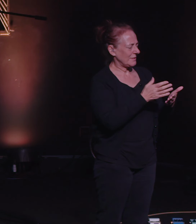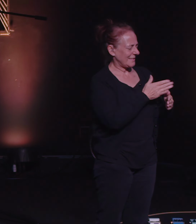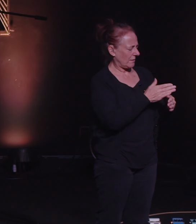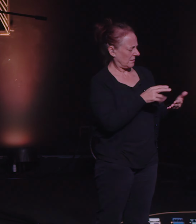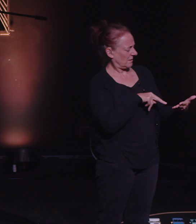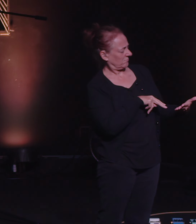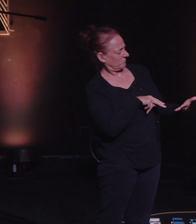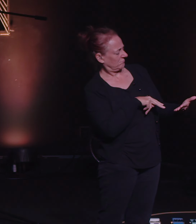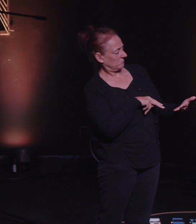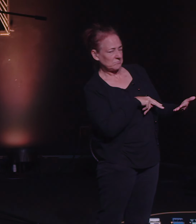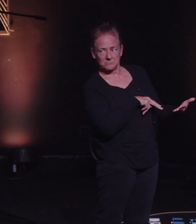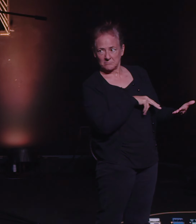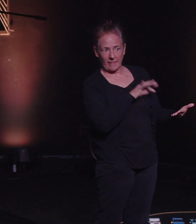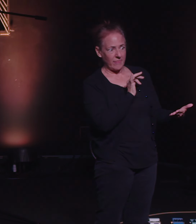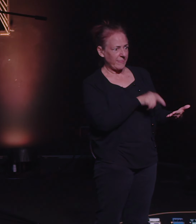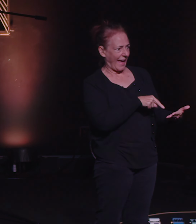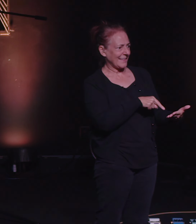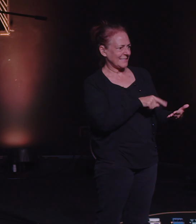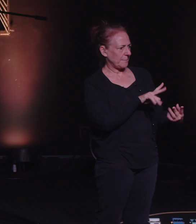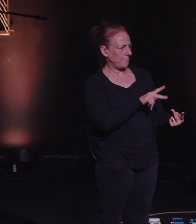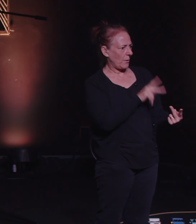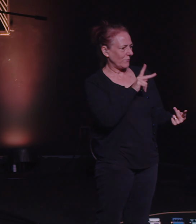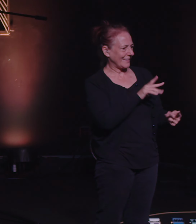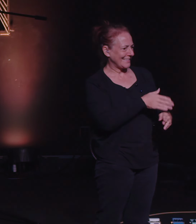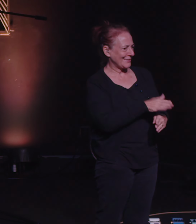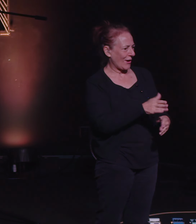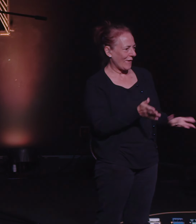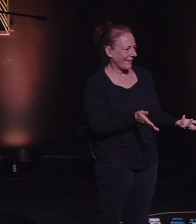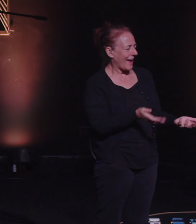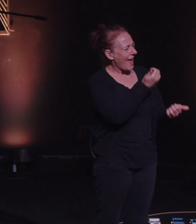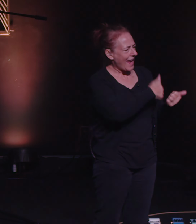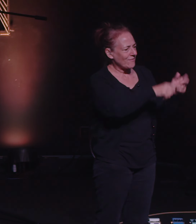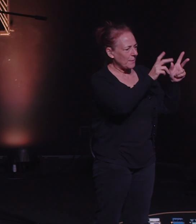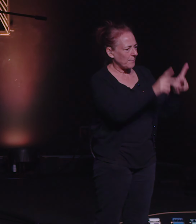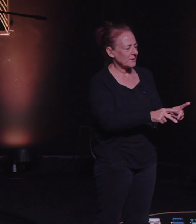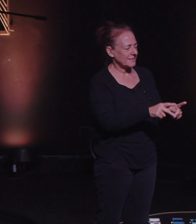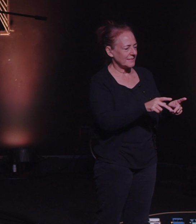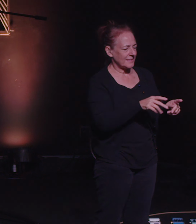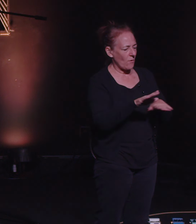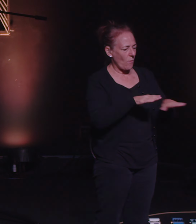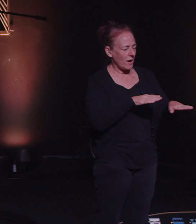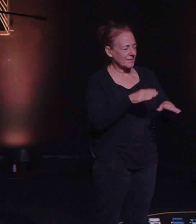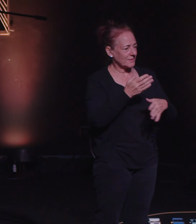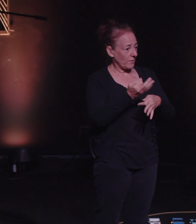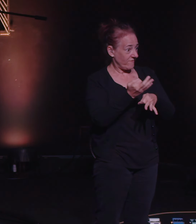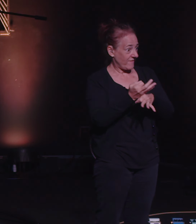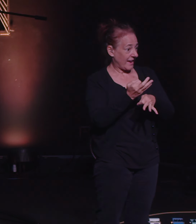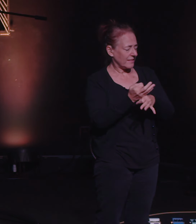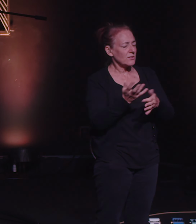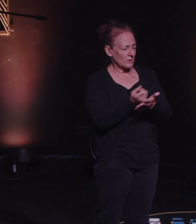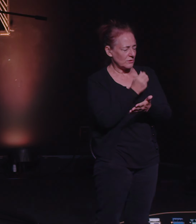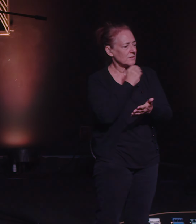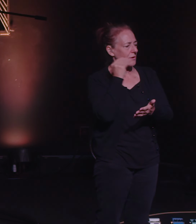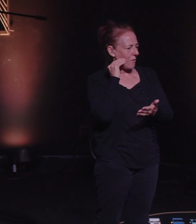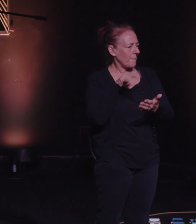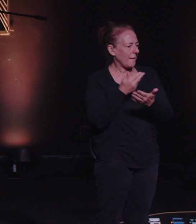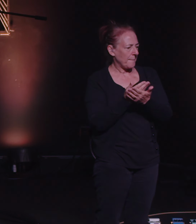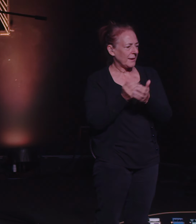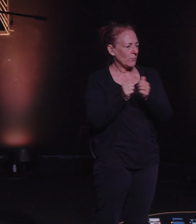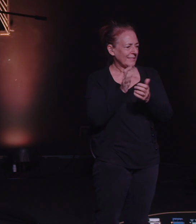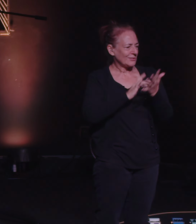and for this series, I was like, that's what we need to do. Because every single person who walks the face of this earth deserves a homecoming with